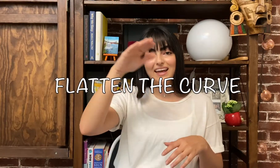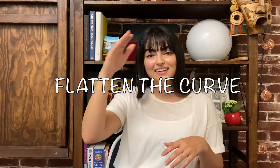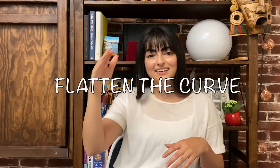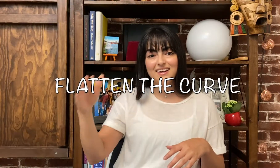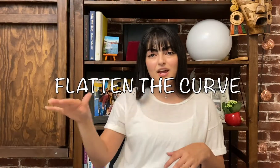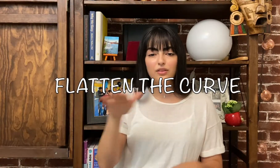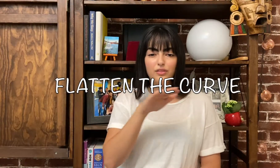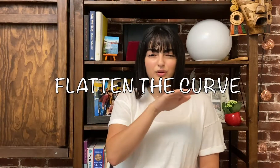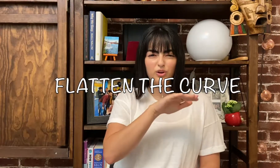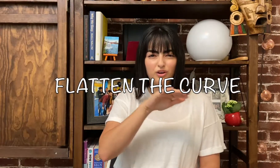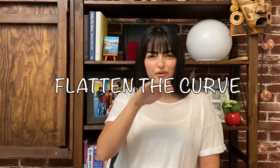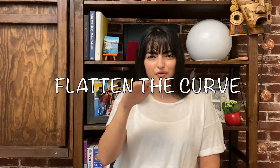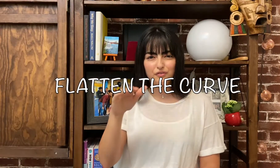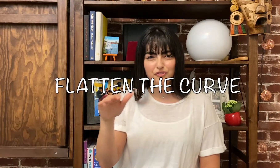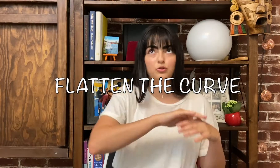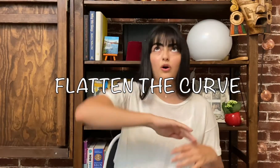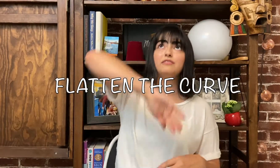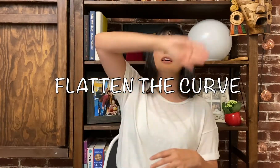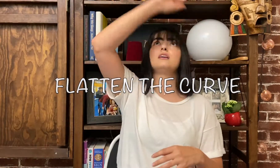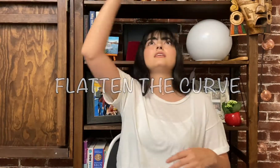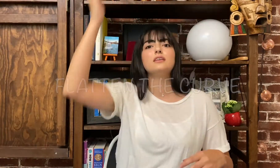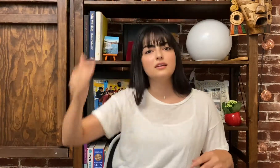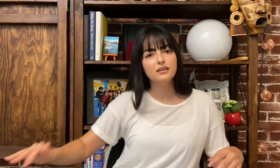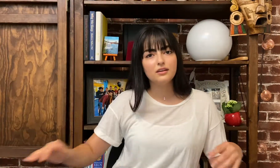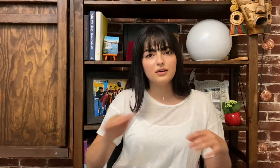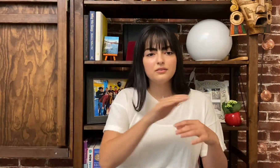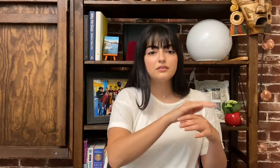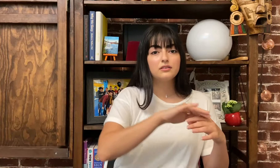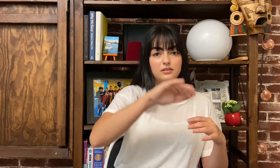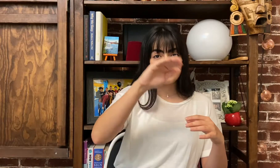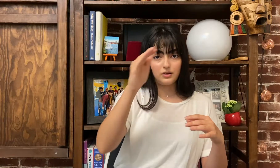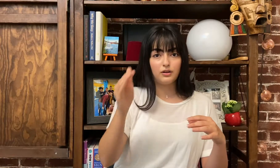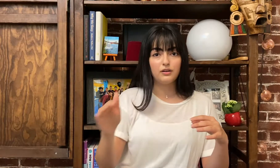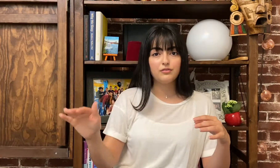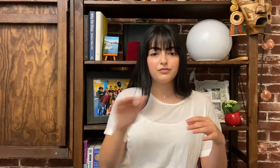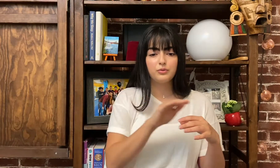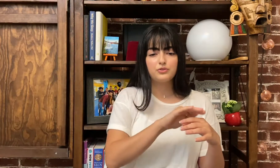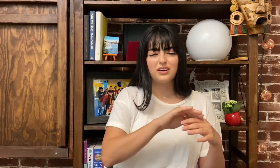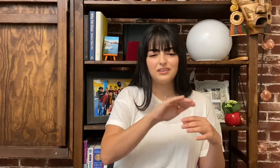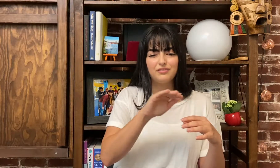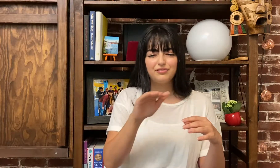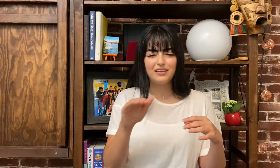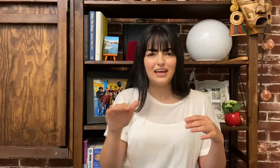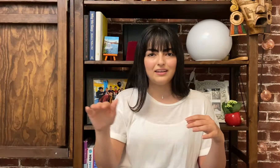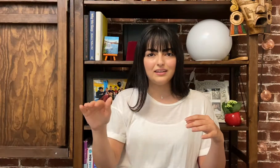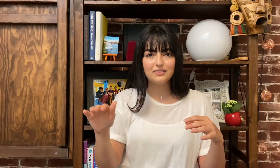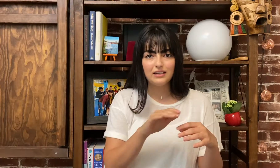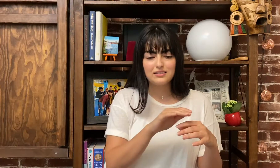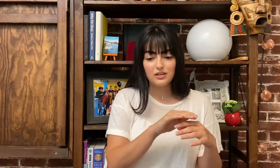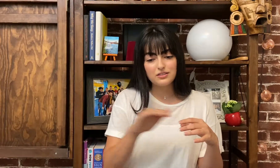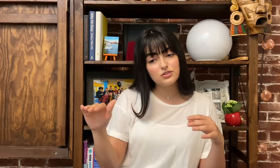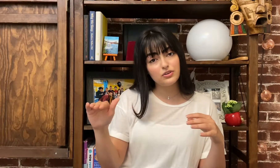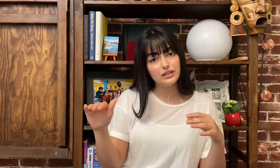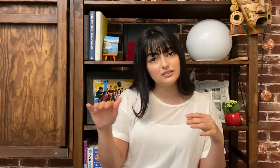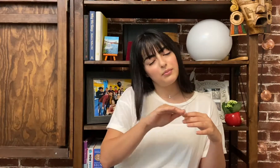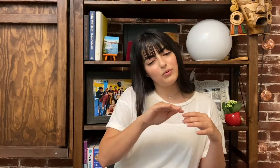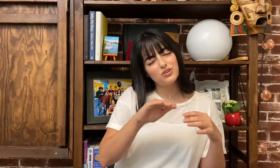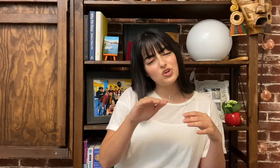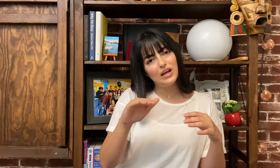Flatten the curve. You don't have to, you know, it's a curve. We're trying to flatten it. It's not straight, but we're trying